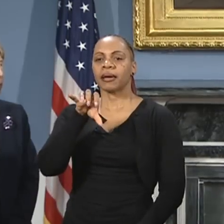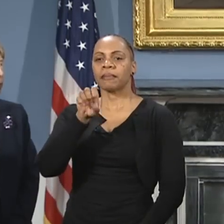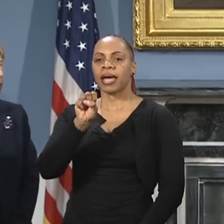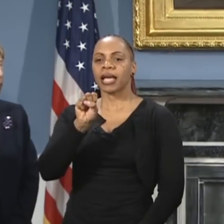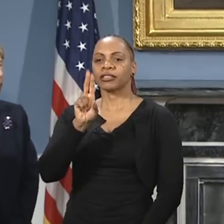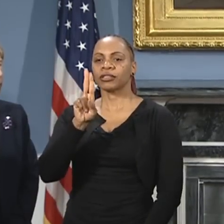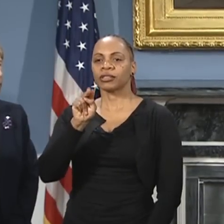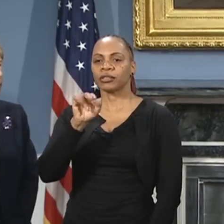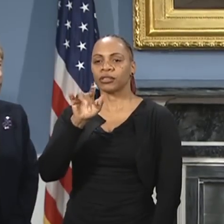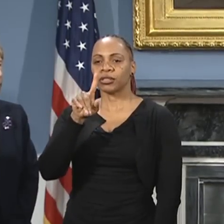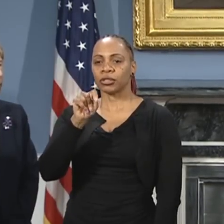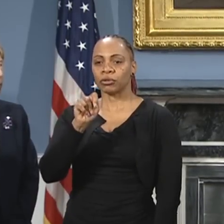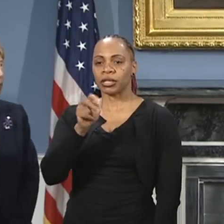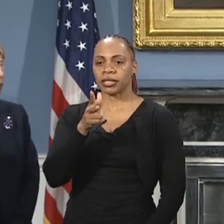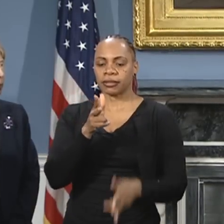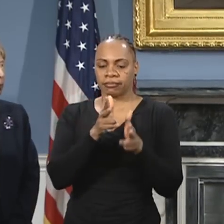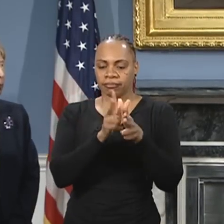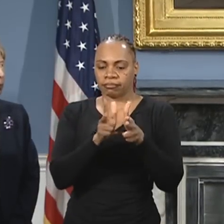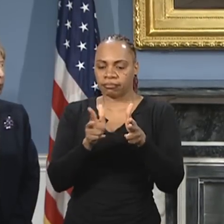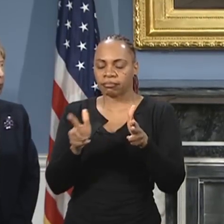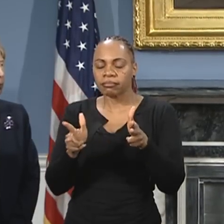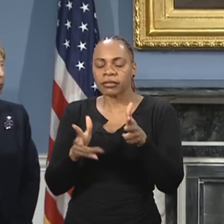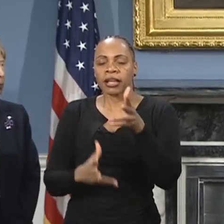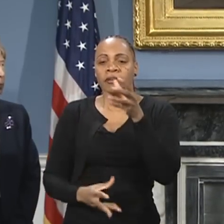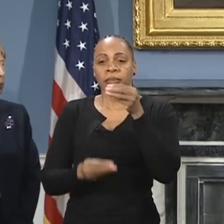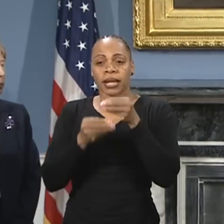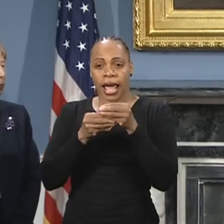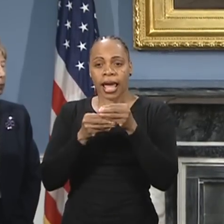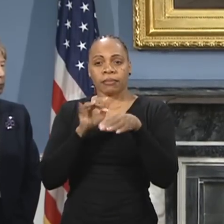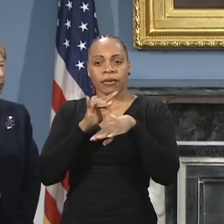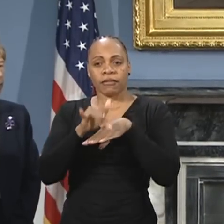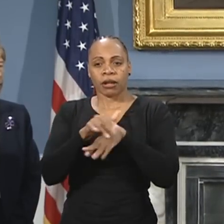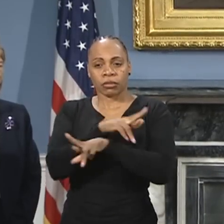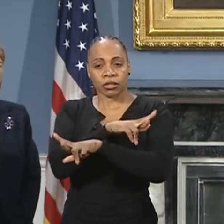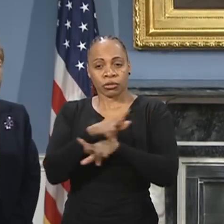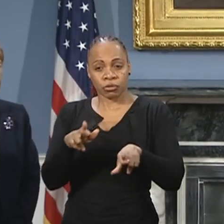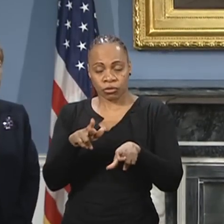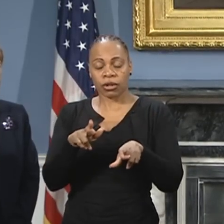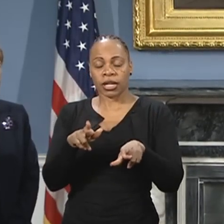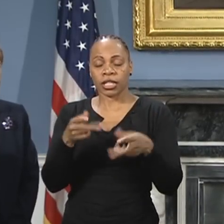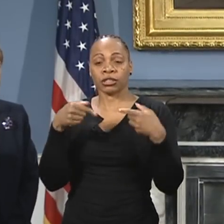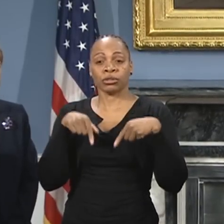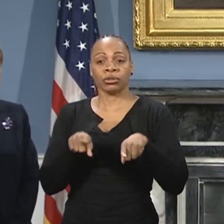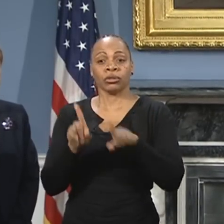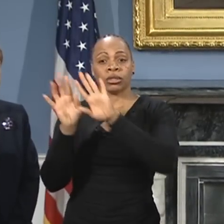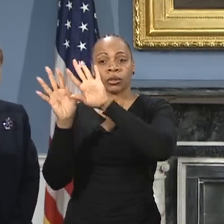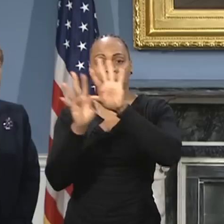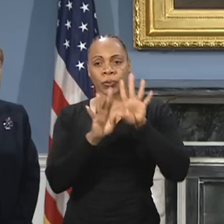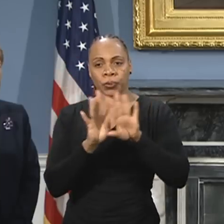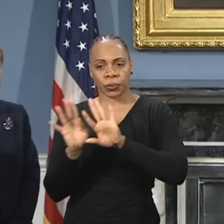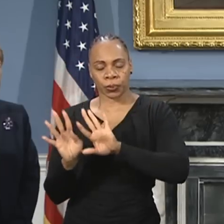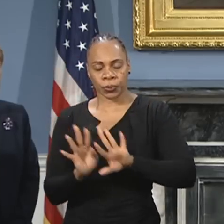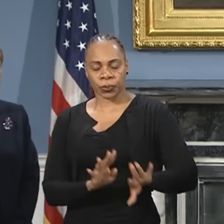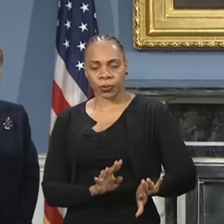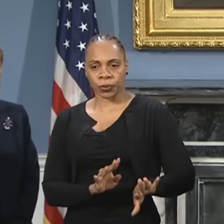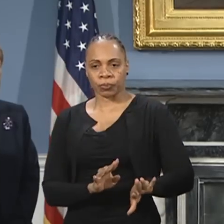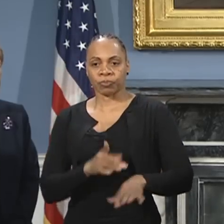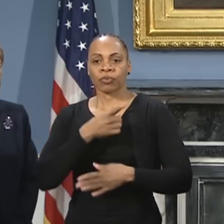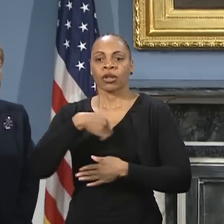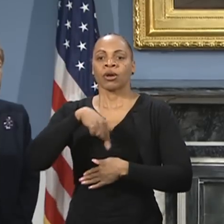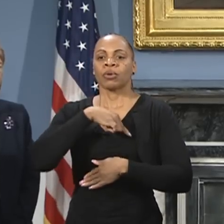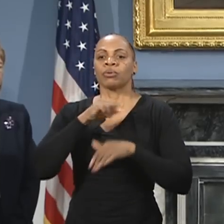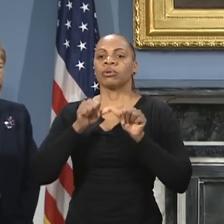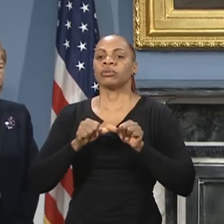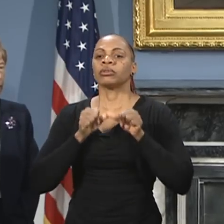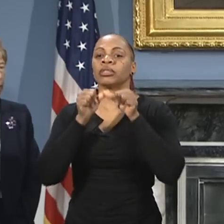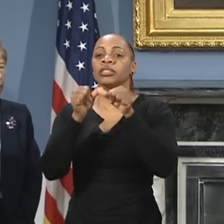be additional ambulances available and ready to go throughout this storm. We'll keep